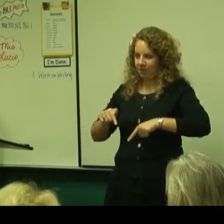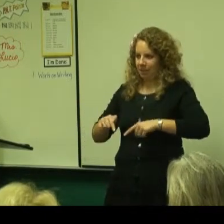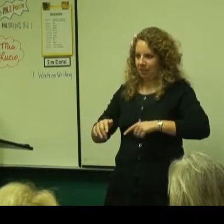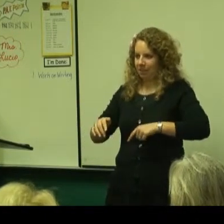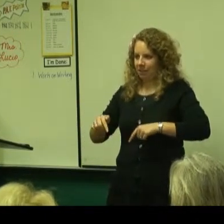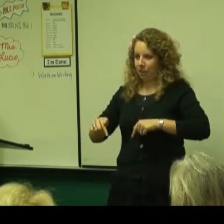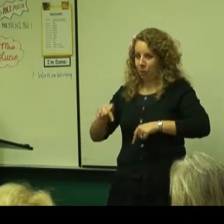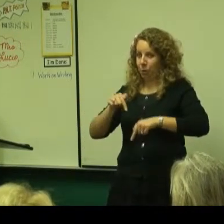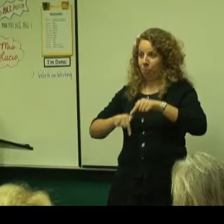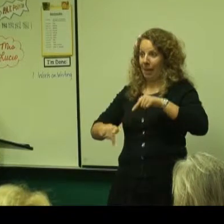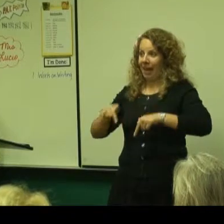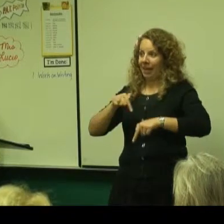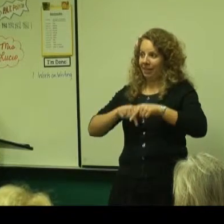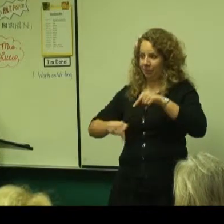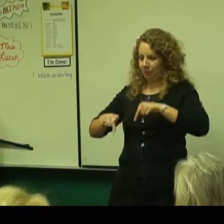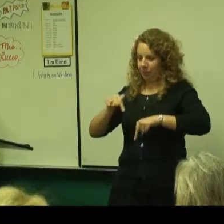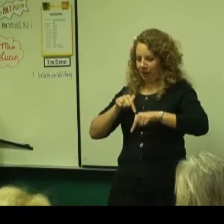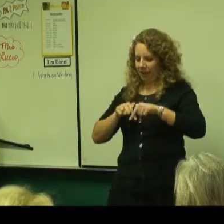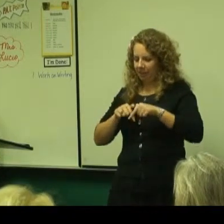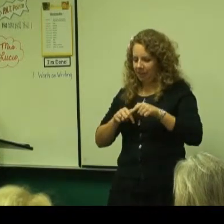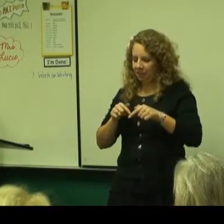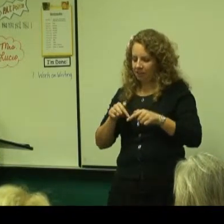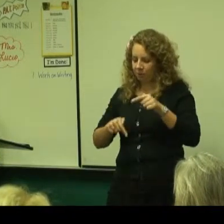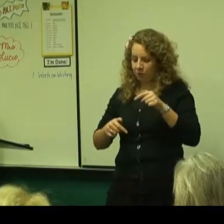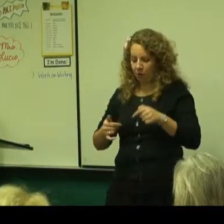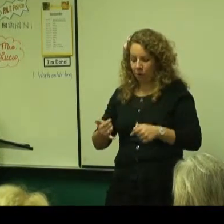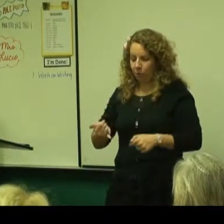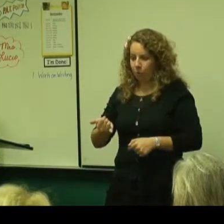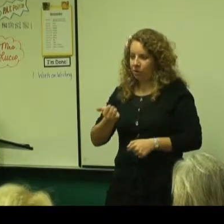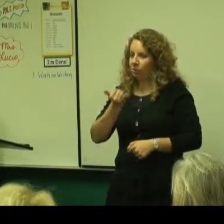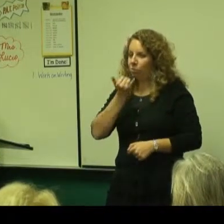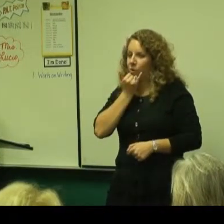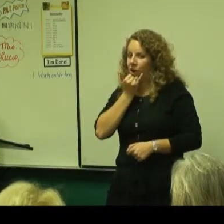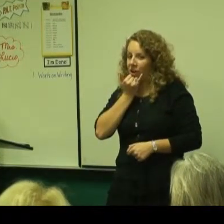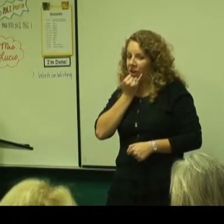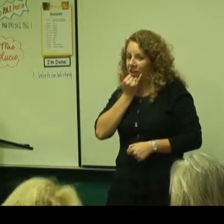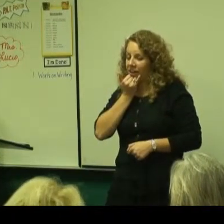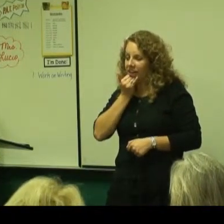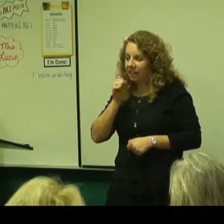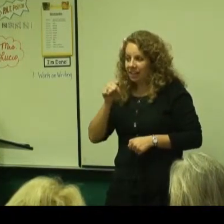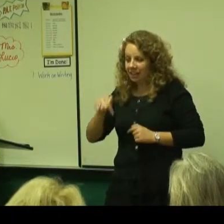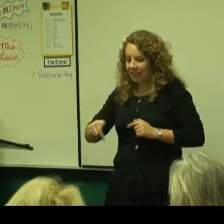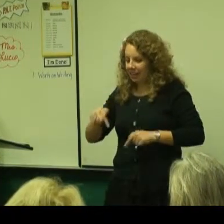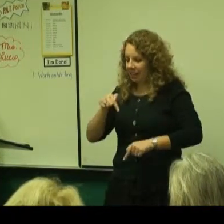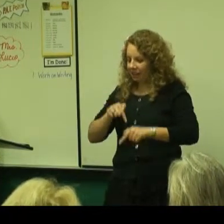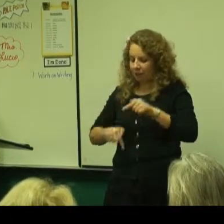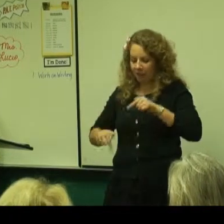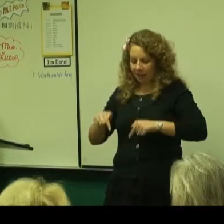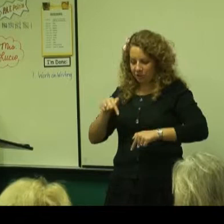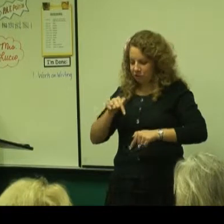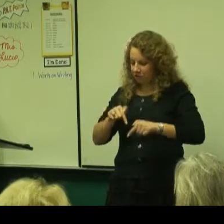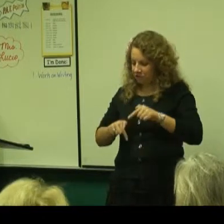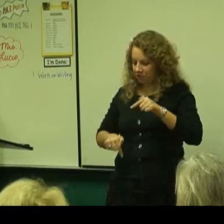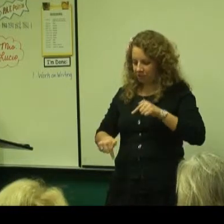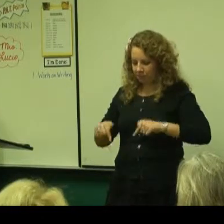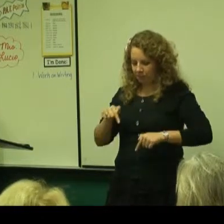like go back and rewind. So when I'm wrong and I can't go back and change it,